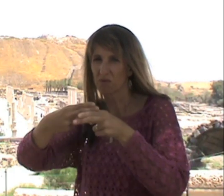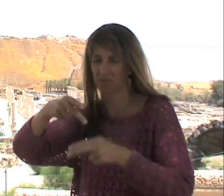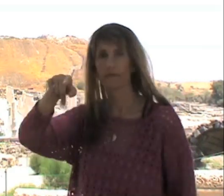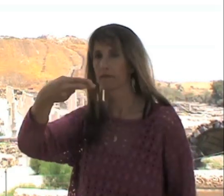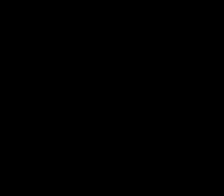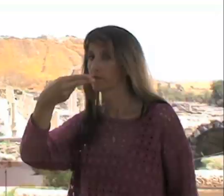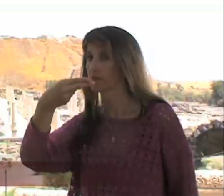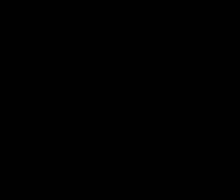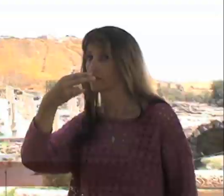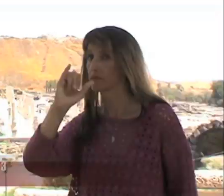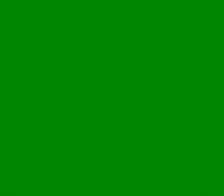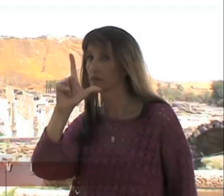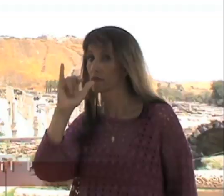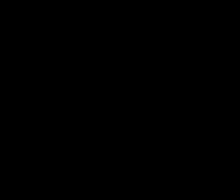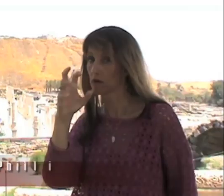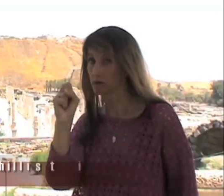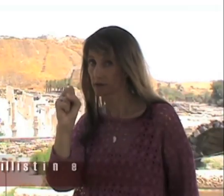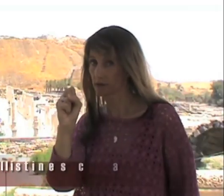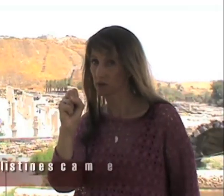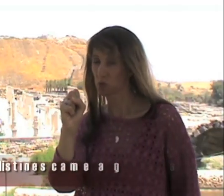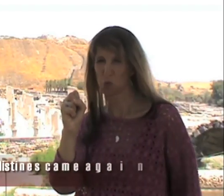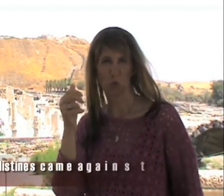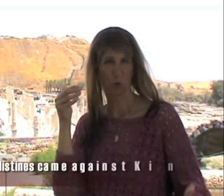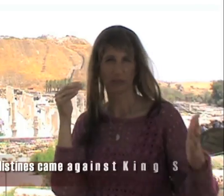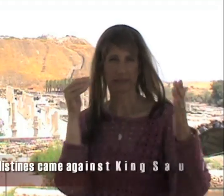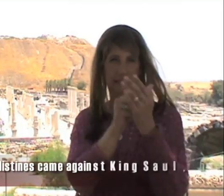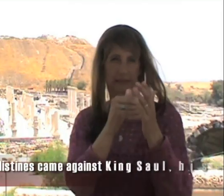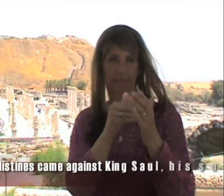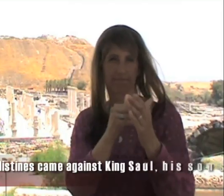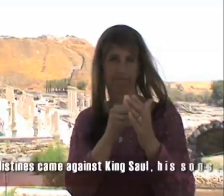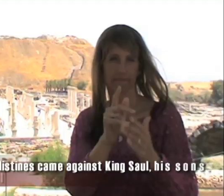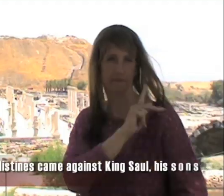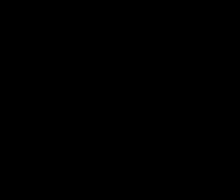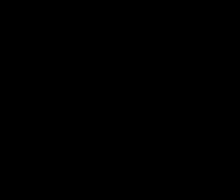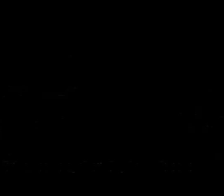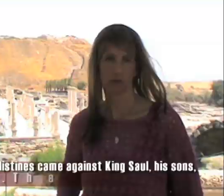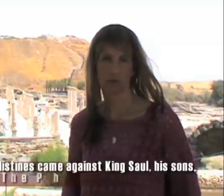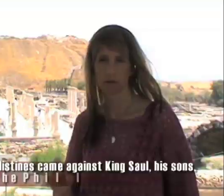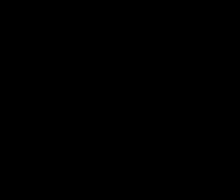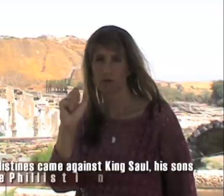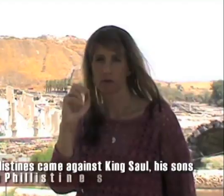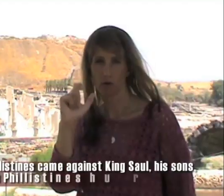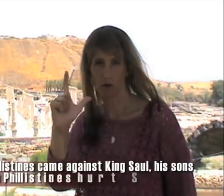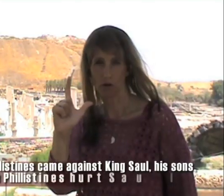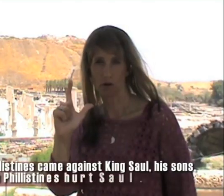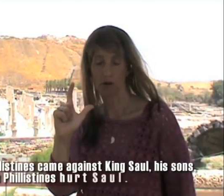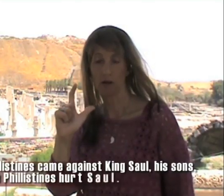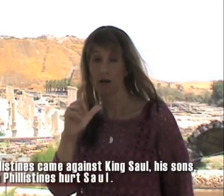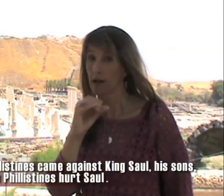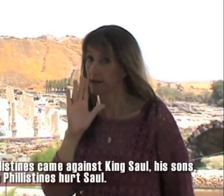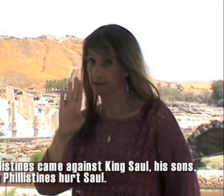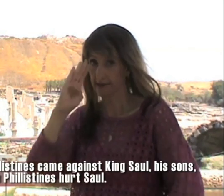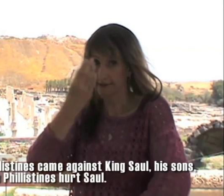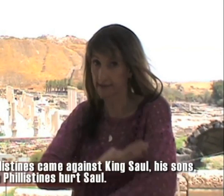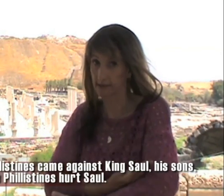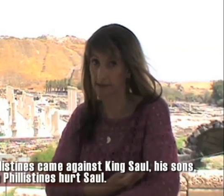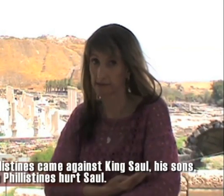there was a group of evil people that we see in 1 Samuel 31, the Philistines, who came